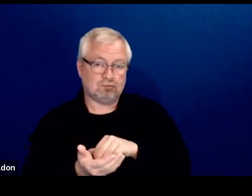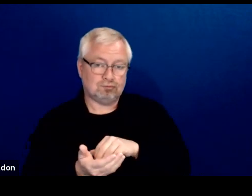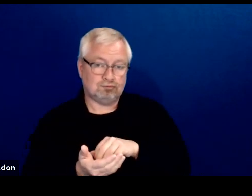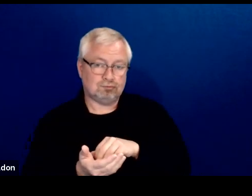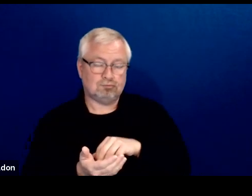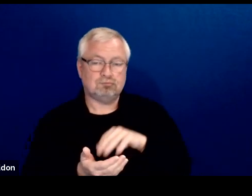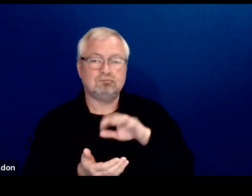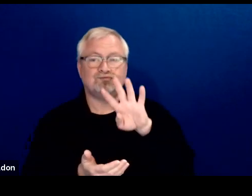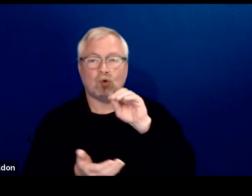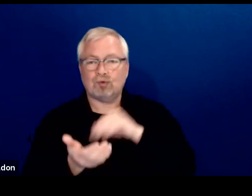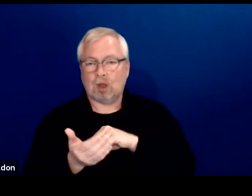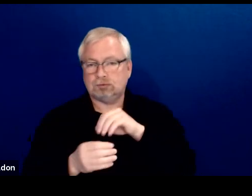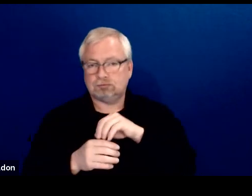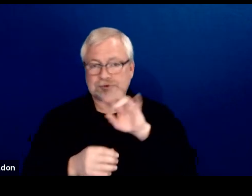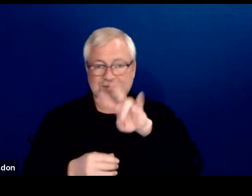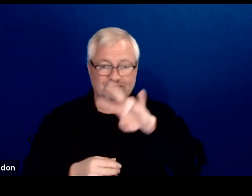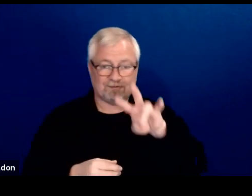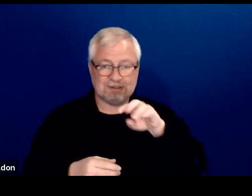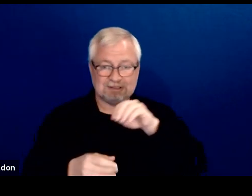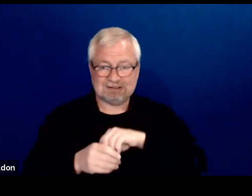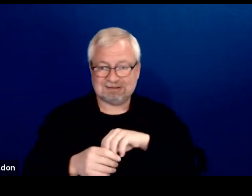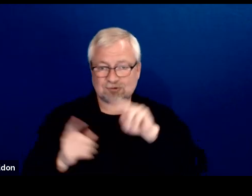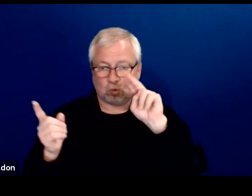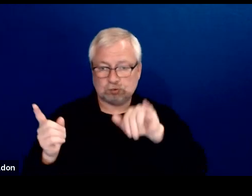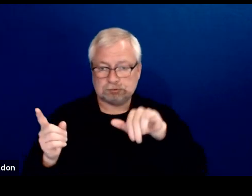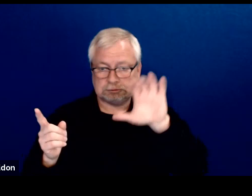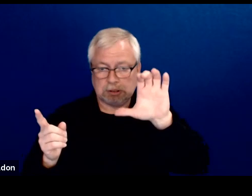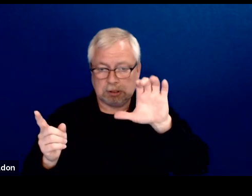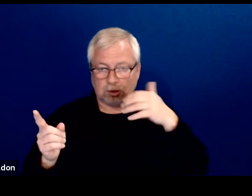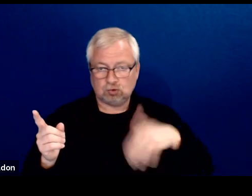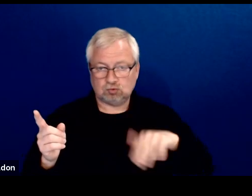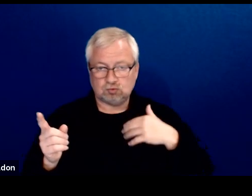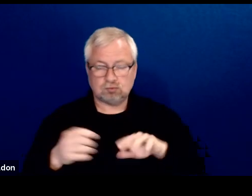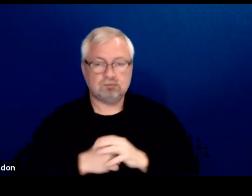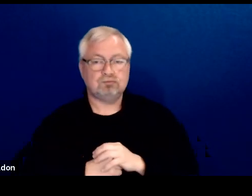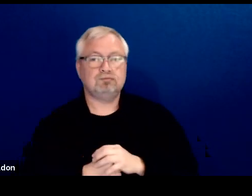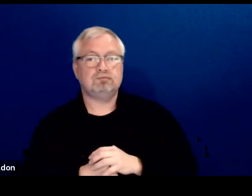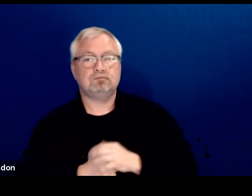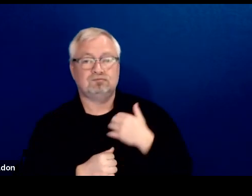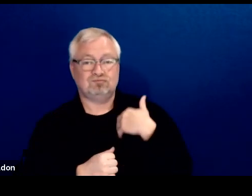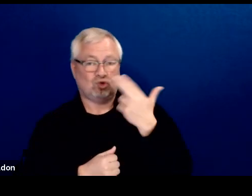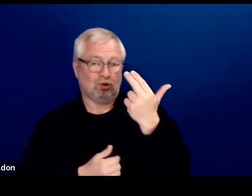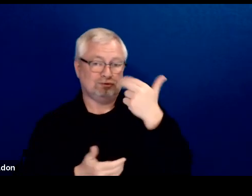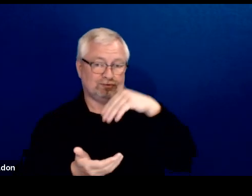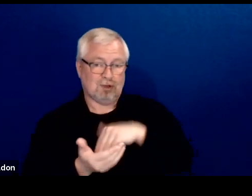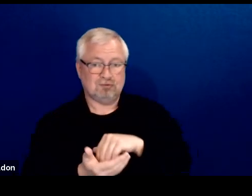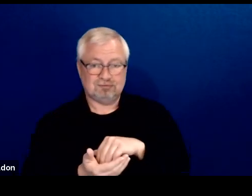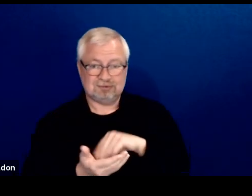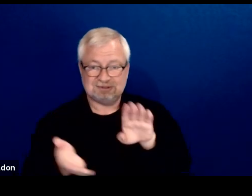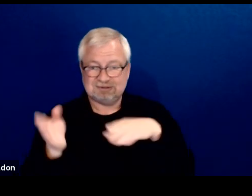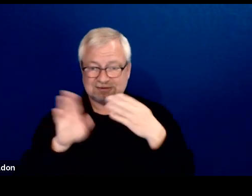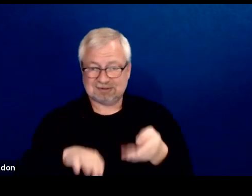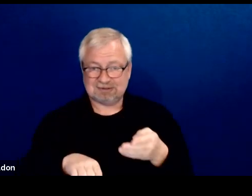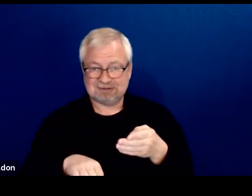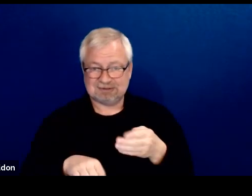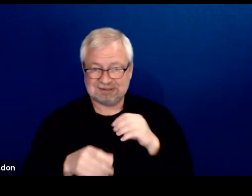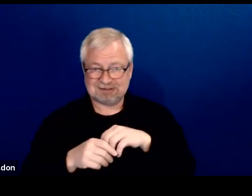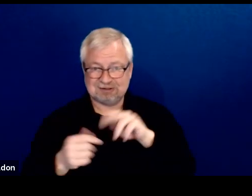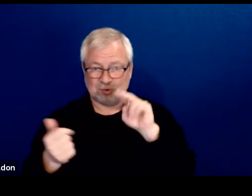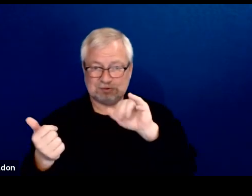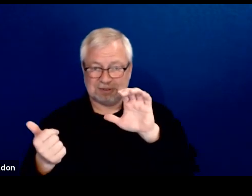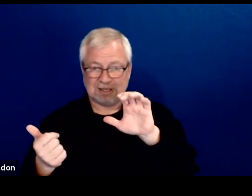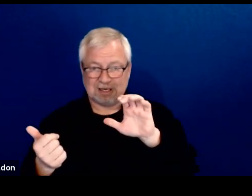now reporting almost 13,000 deaths, over 4,000 in New York City alone. Here in Minnesota, today we